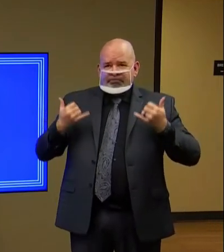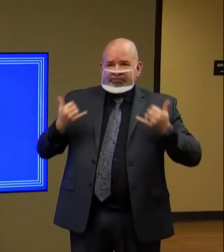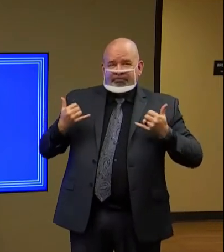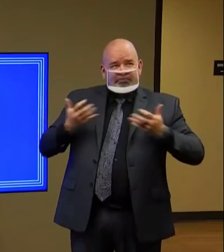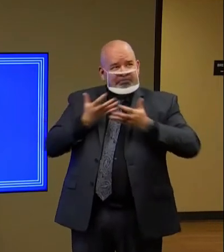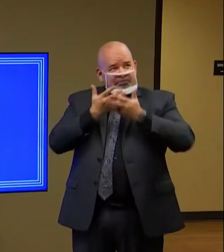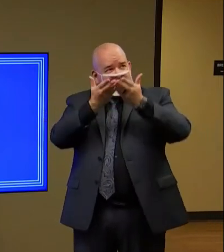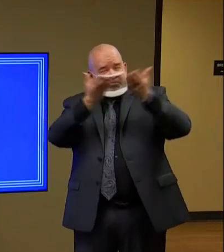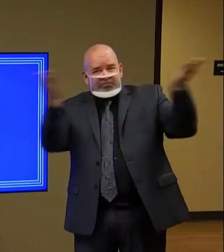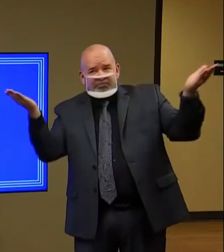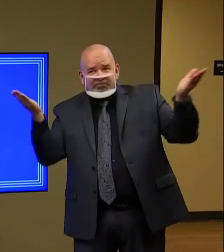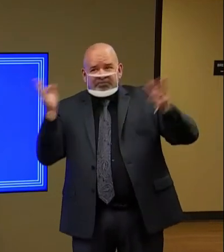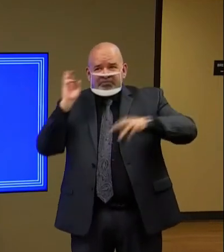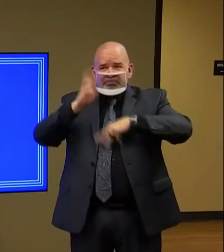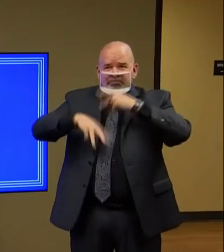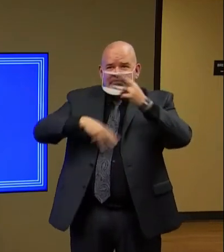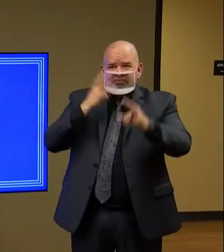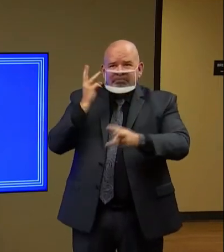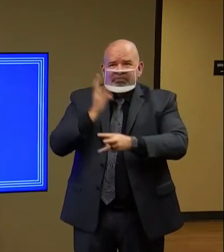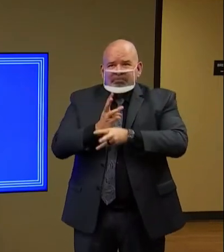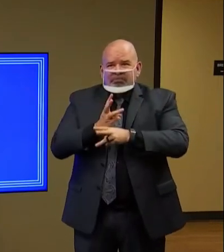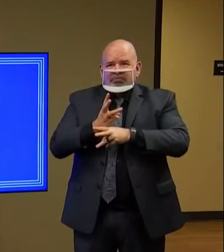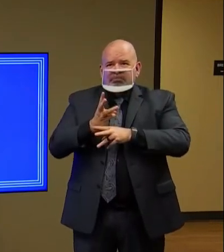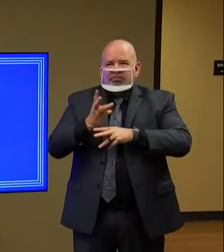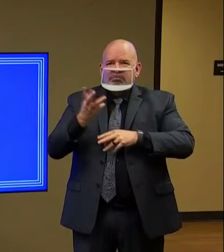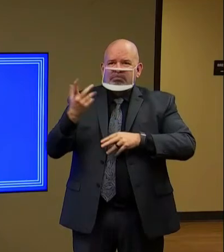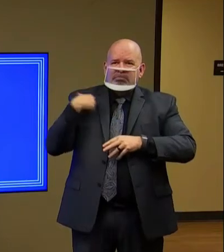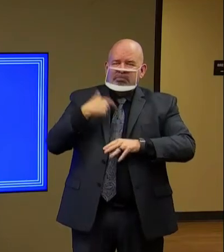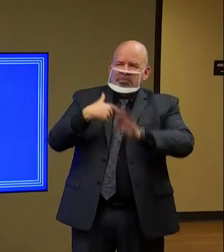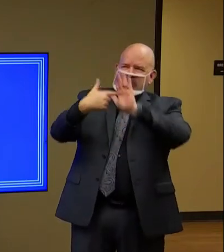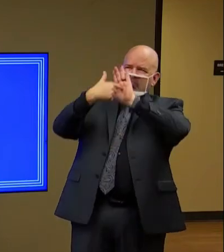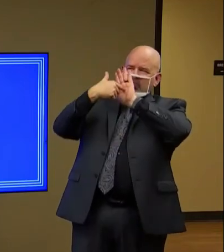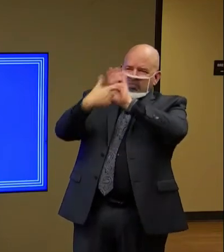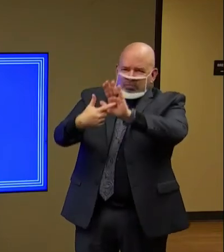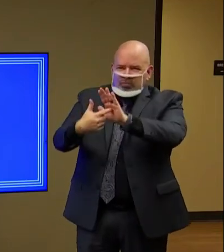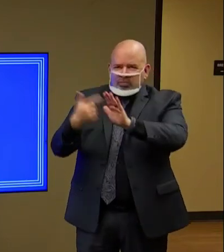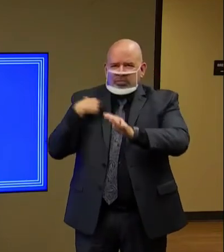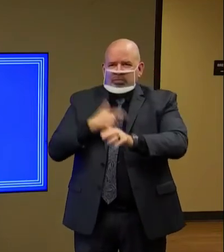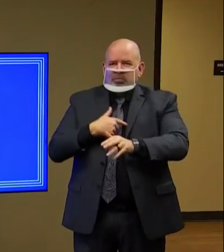time for patriotism. And when we think about what patriotism is,